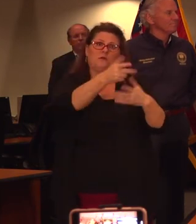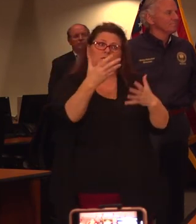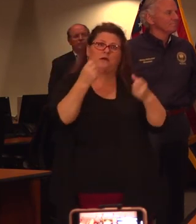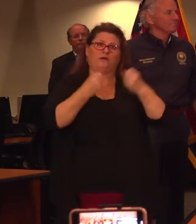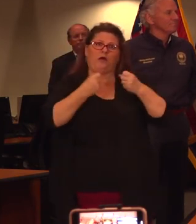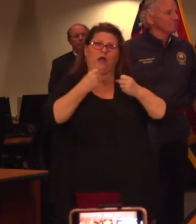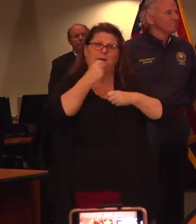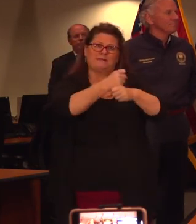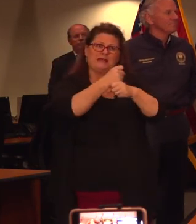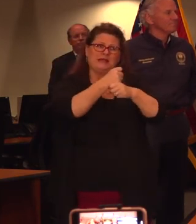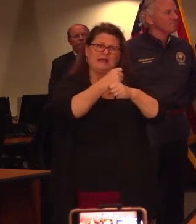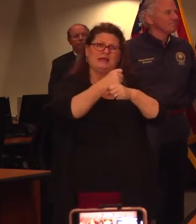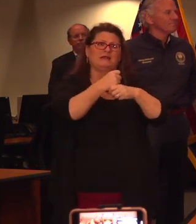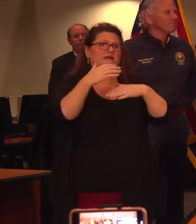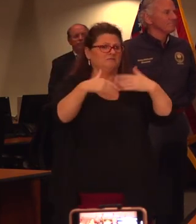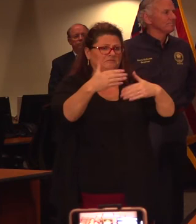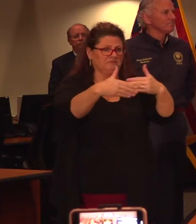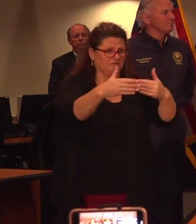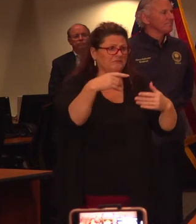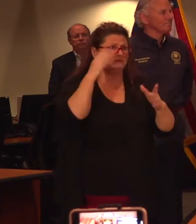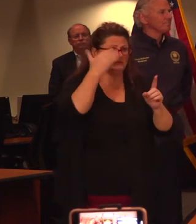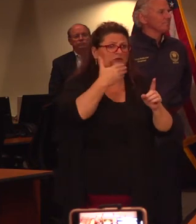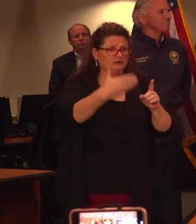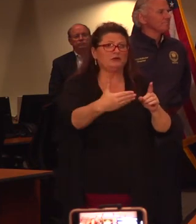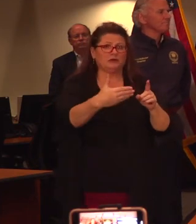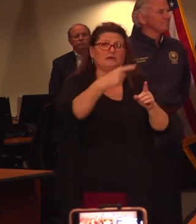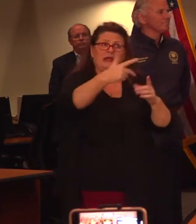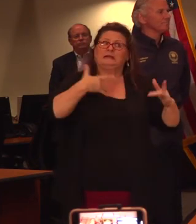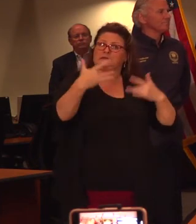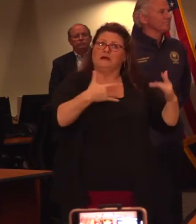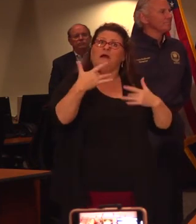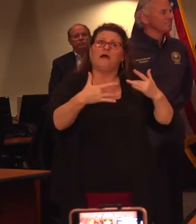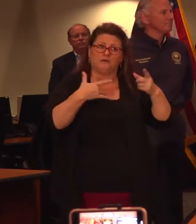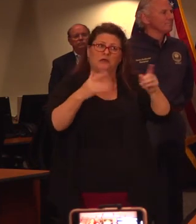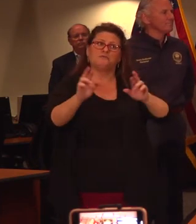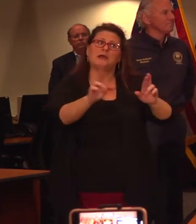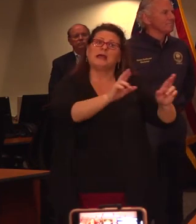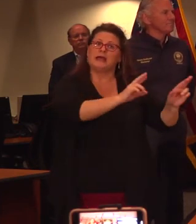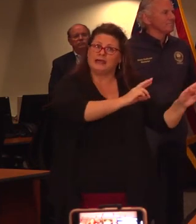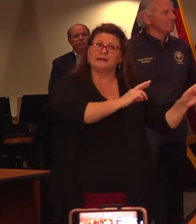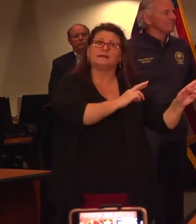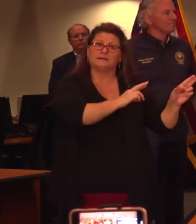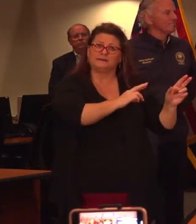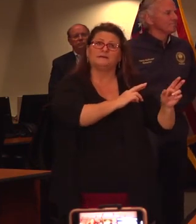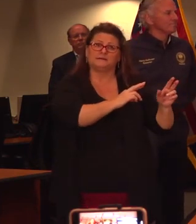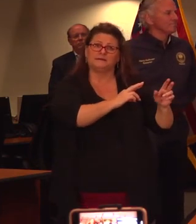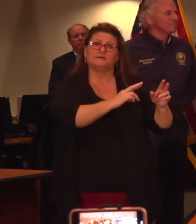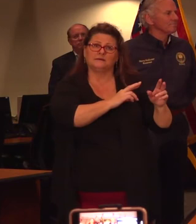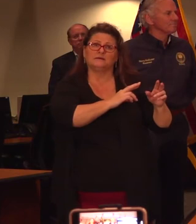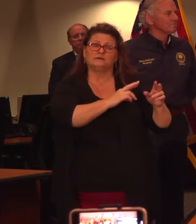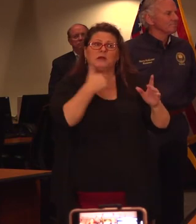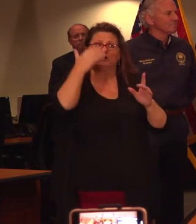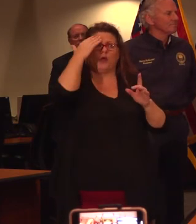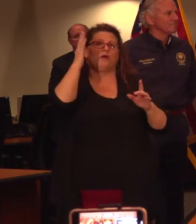know that our system works. The companies are very excited about this. They want to have all the proper, most manufacturing